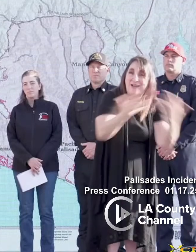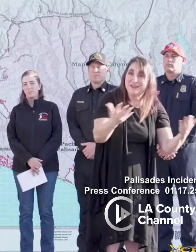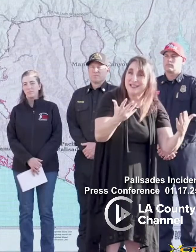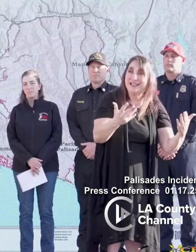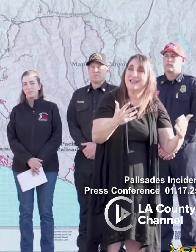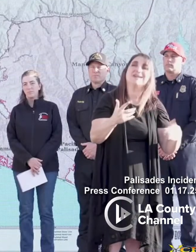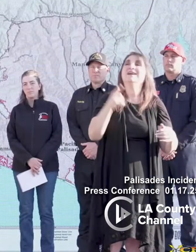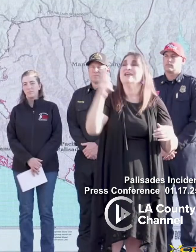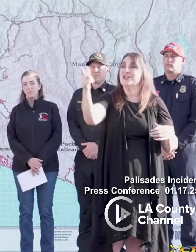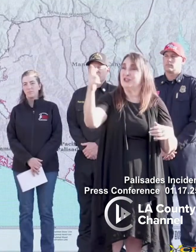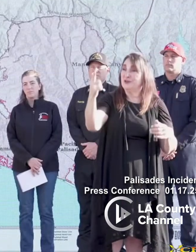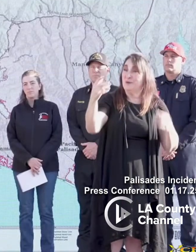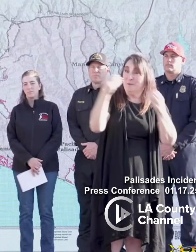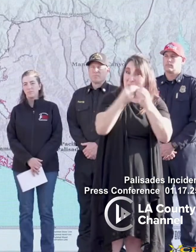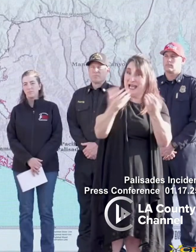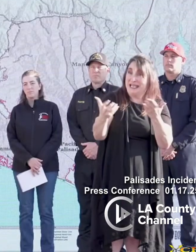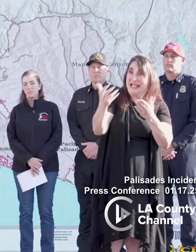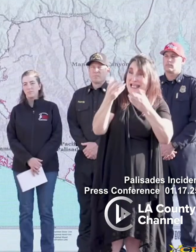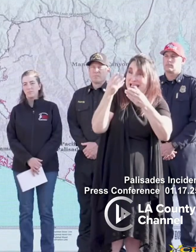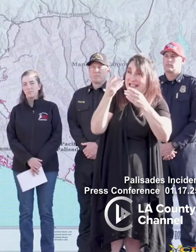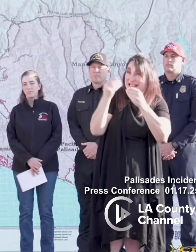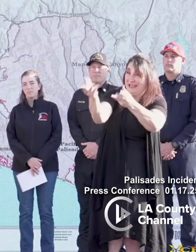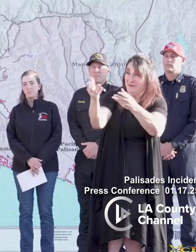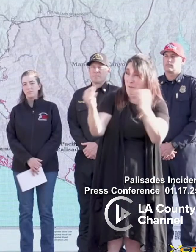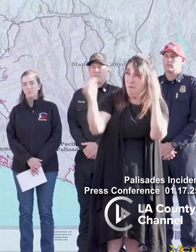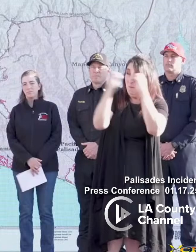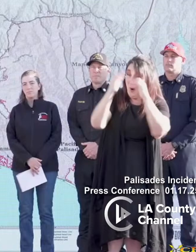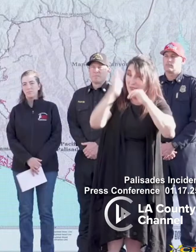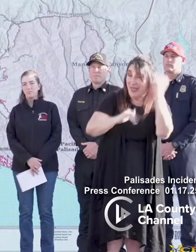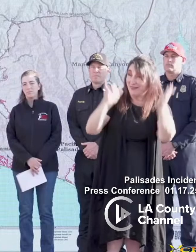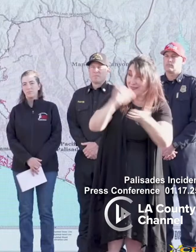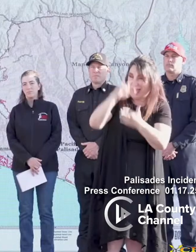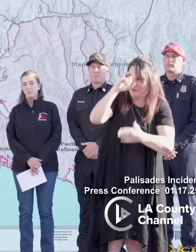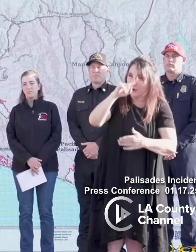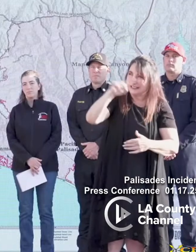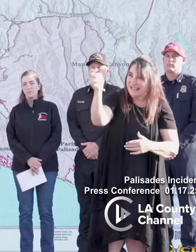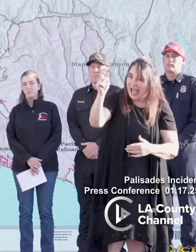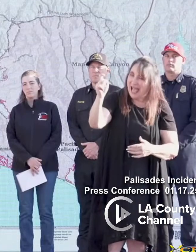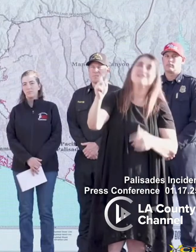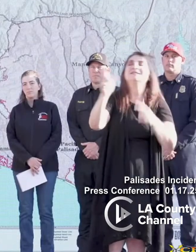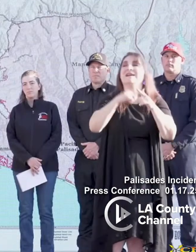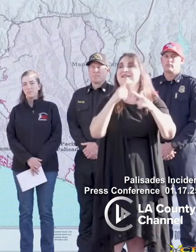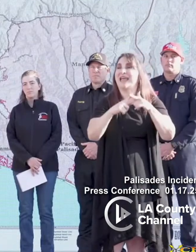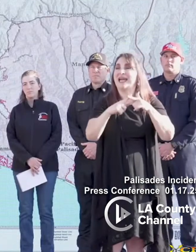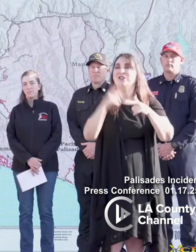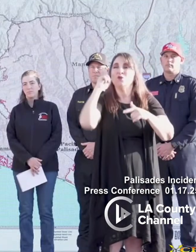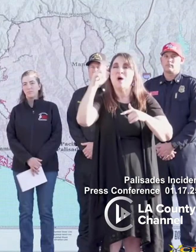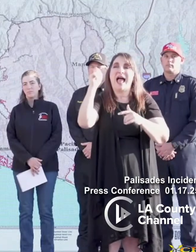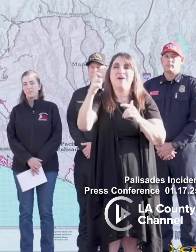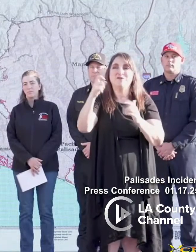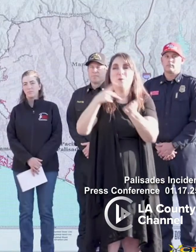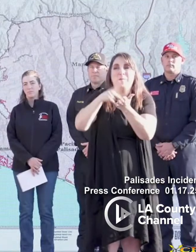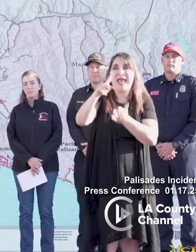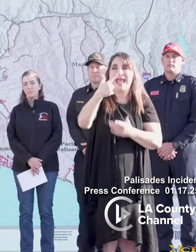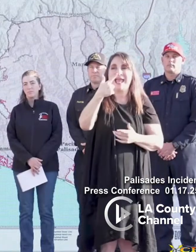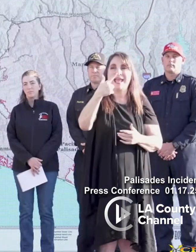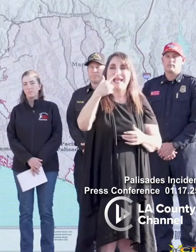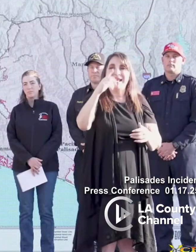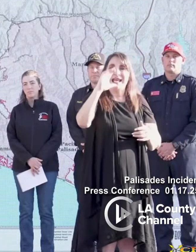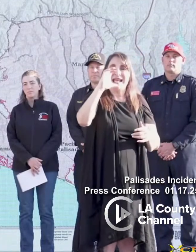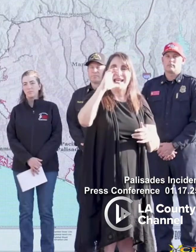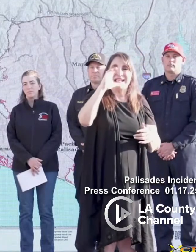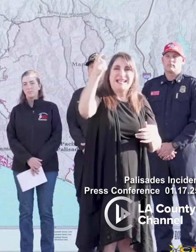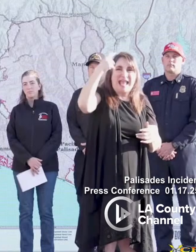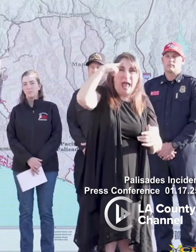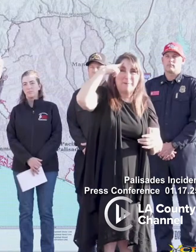have capital gain. However, if you've lived in the house for a couple of years, that gain is exempt from tax.